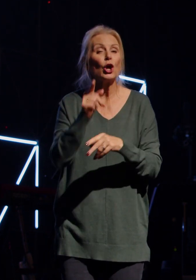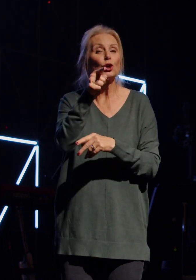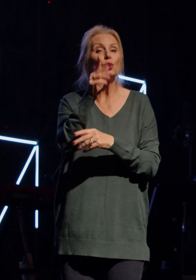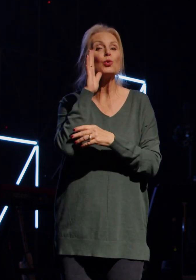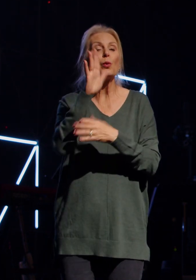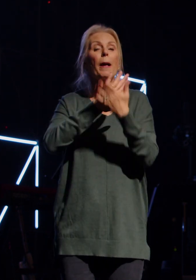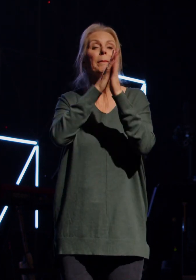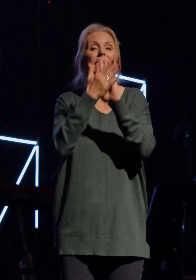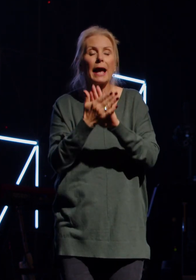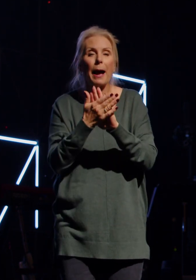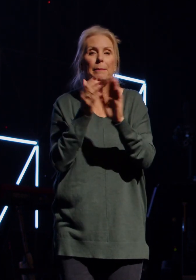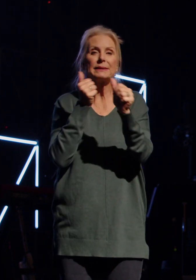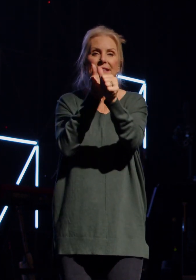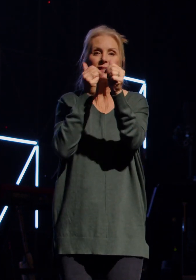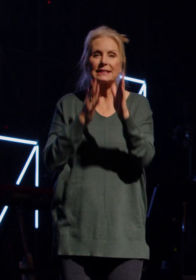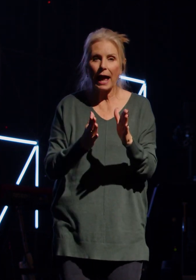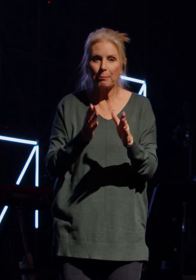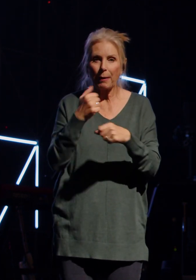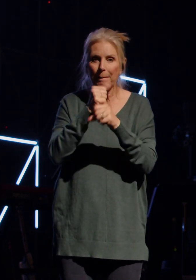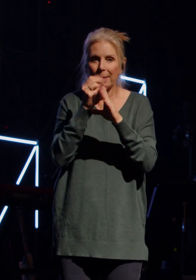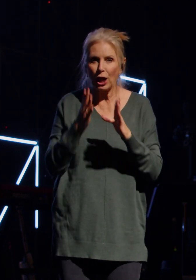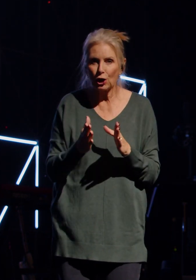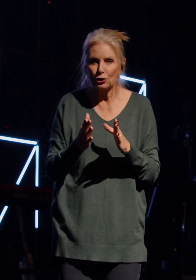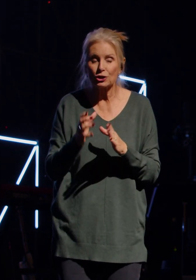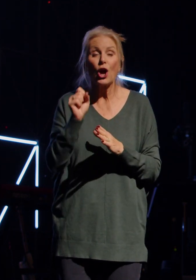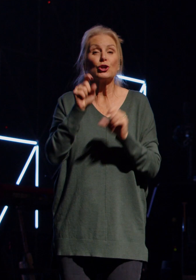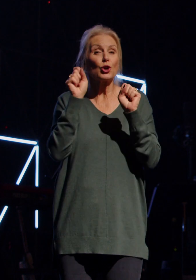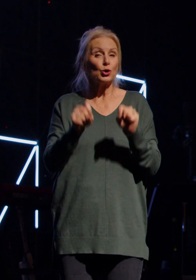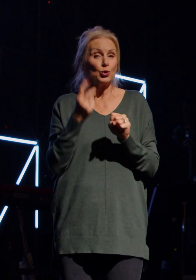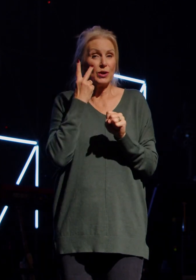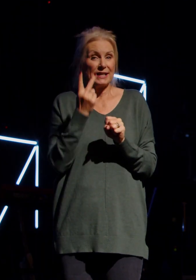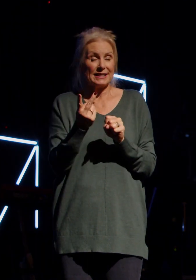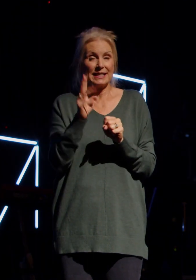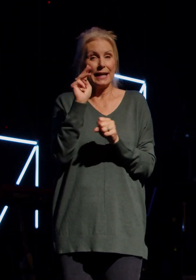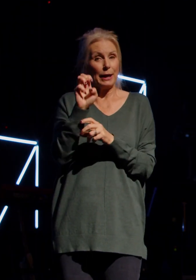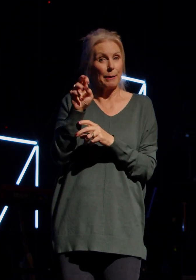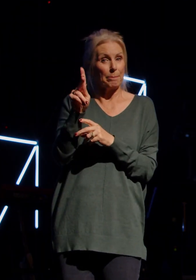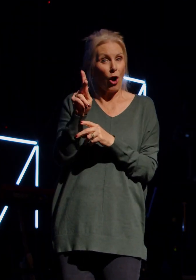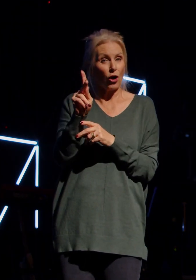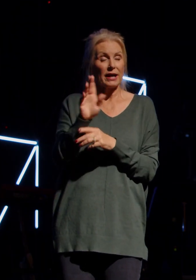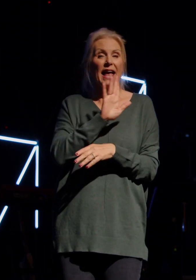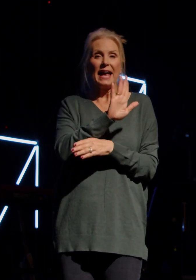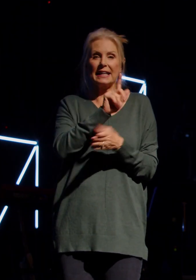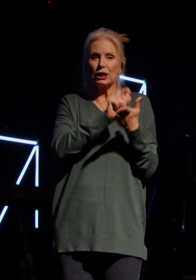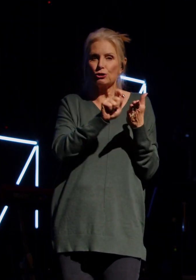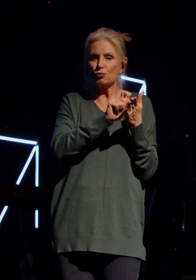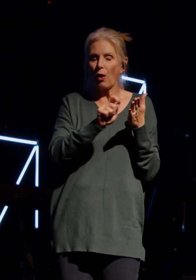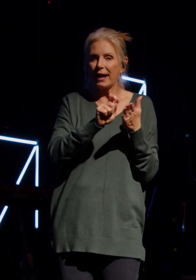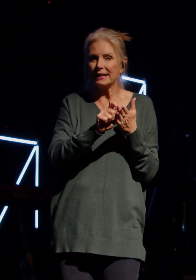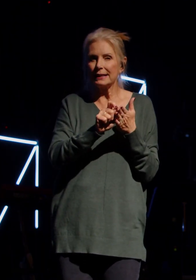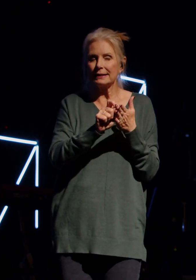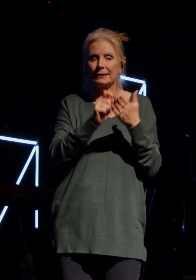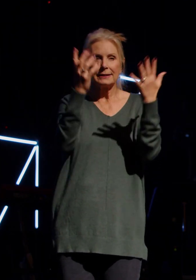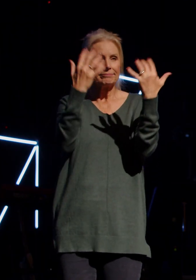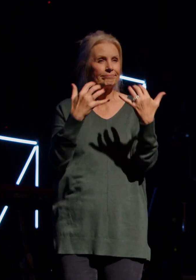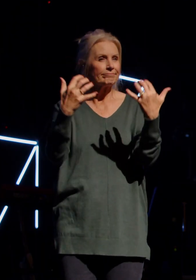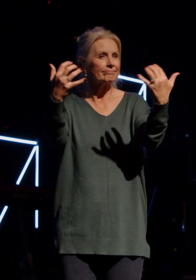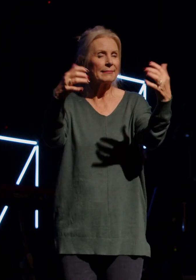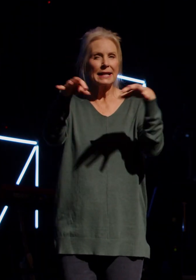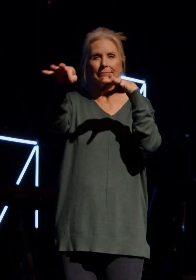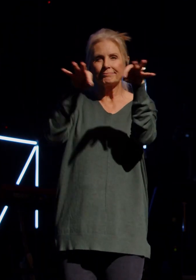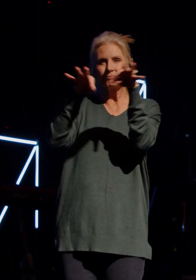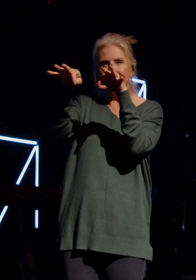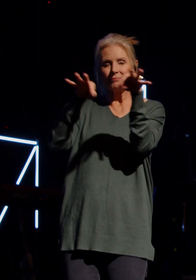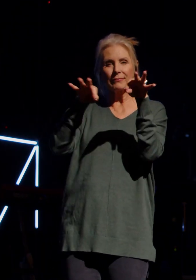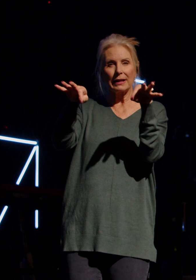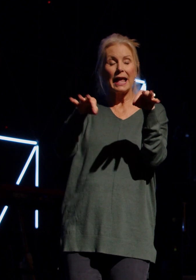disciple maker. So this is one thing that we actually see now Mark does in the style of his writing. As he's talking to the crowds, he begins to separate them